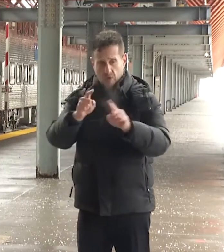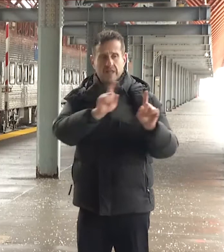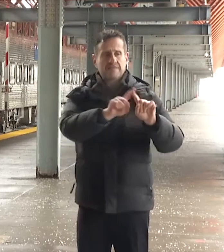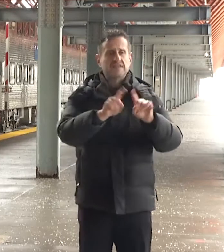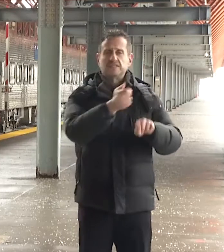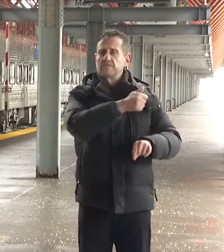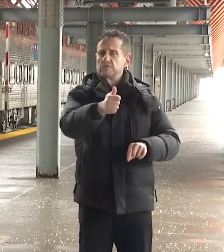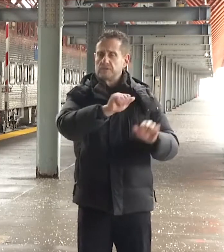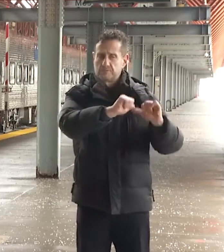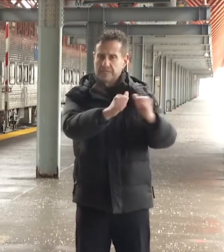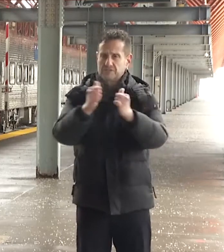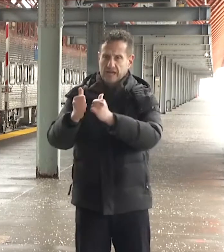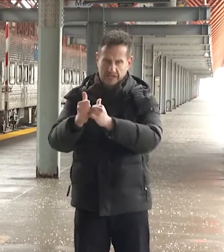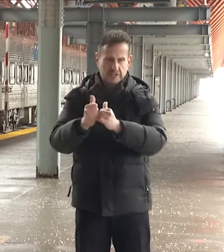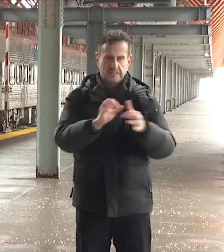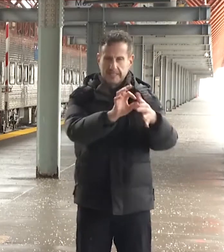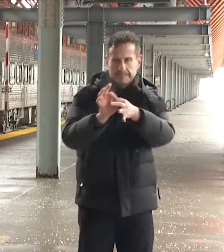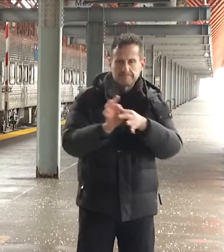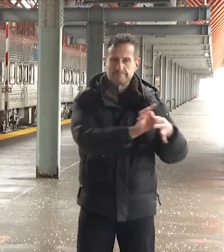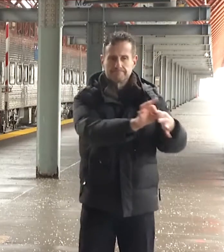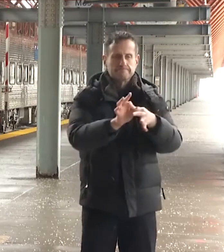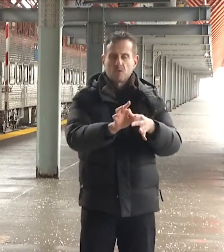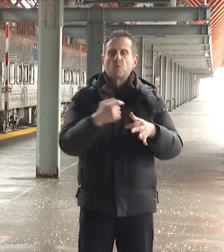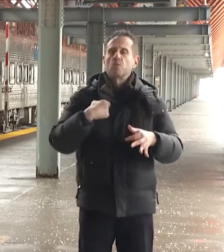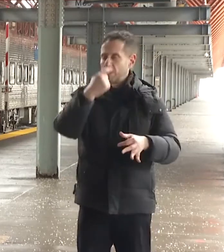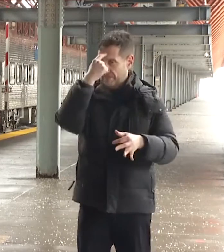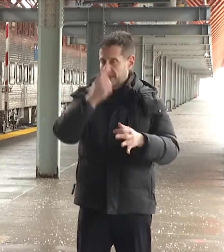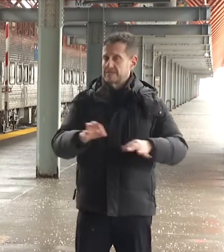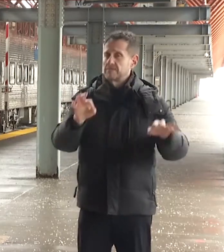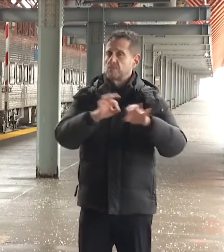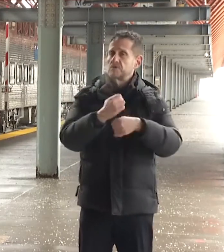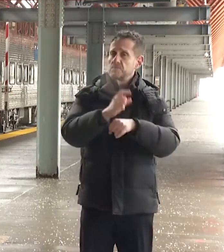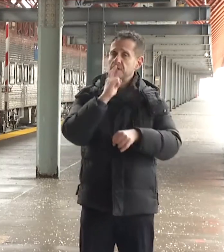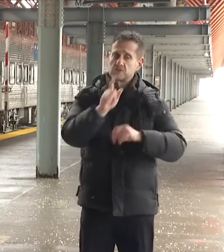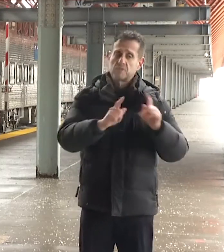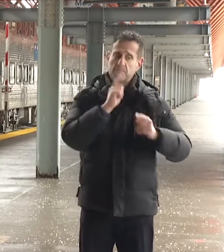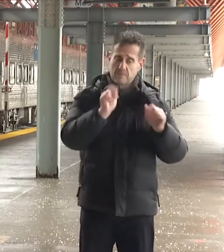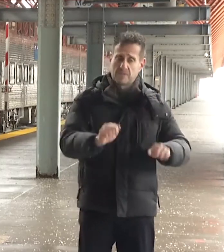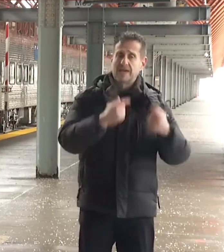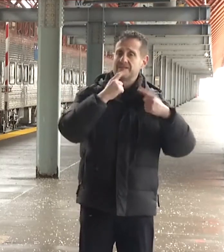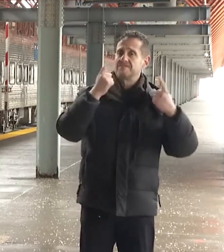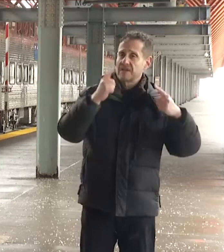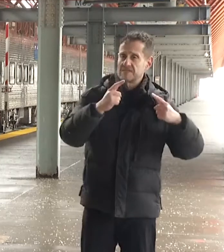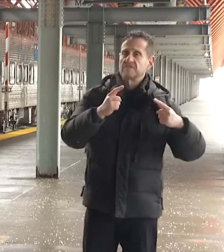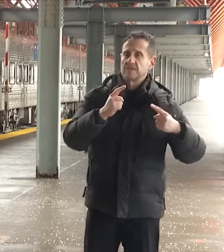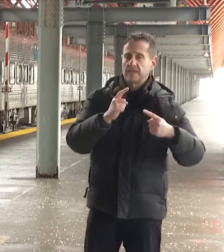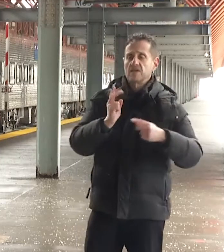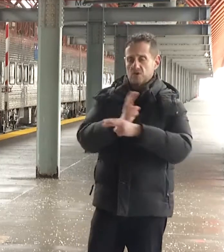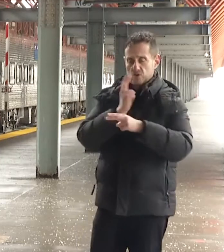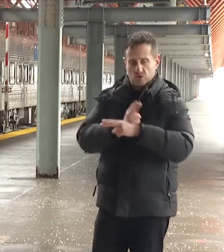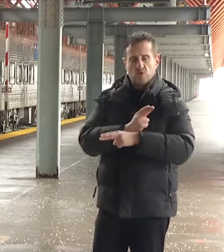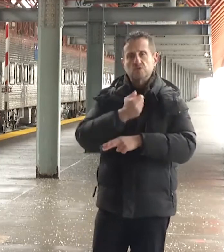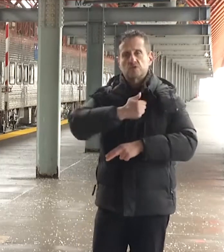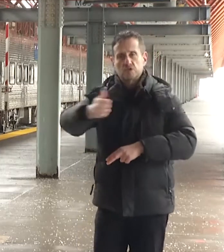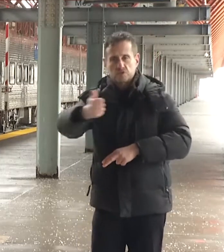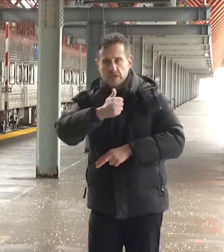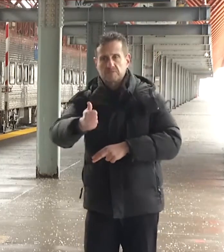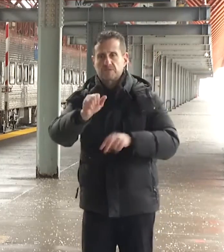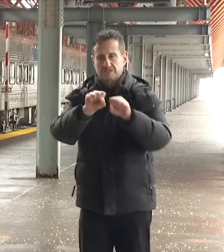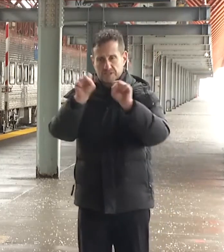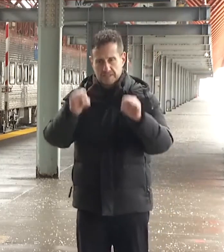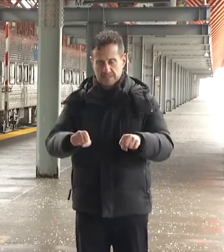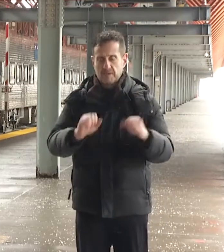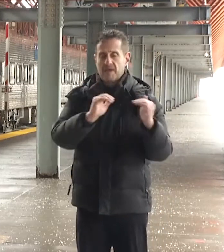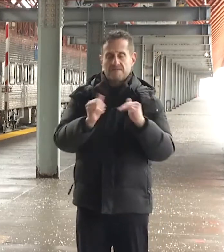our region. We believe that it is critical in ensuring that our residents can effectively navigate this county. Fair Transit will